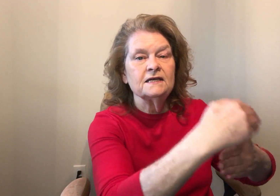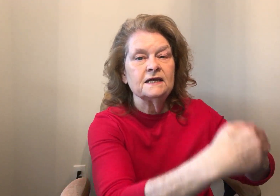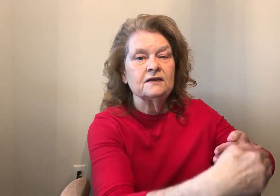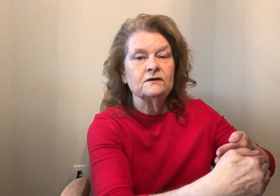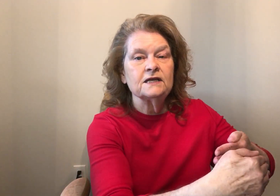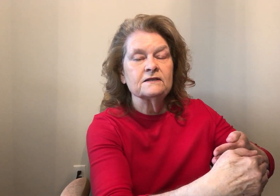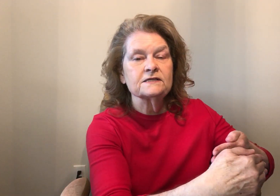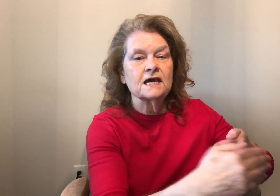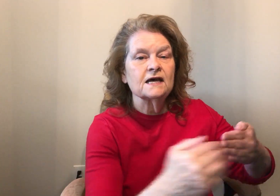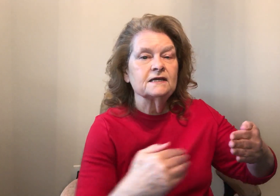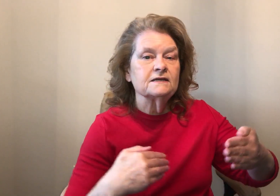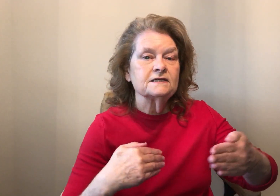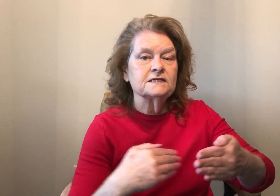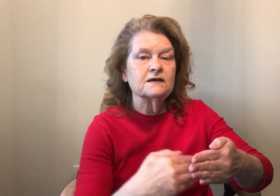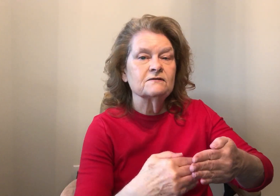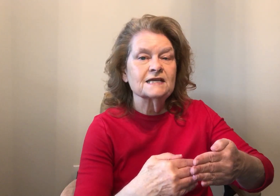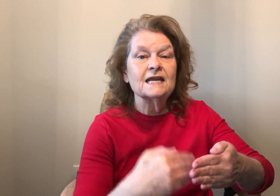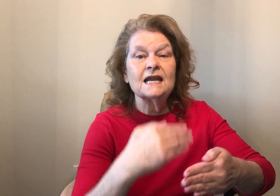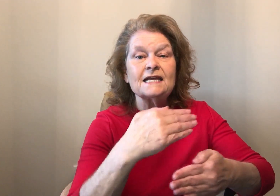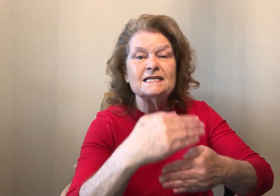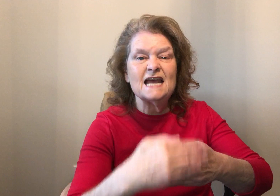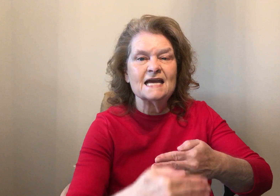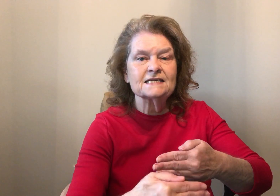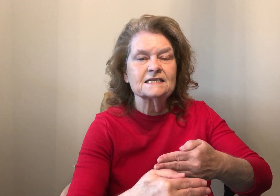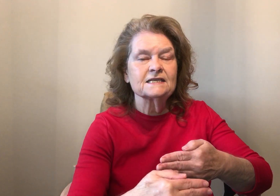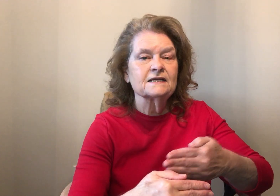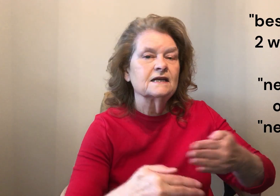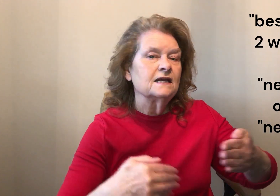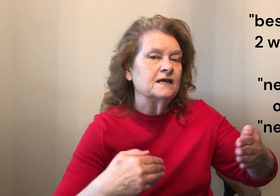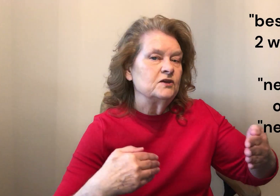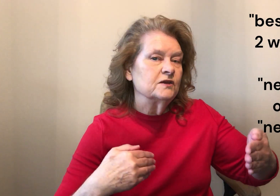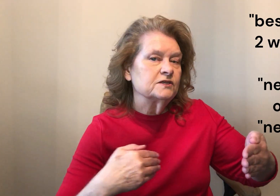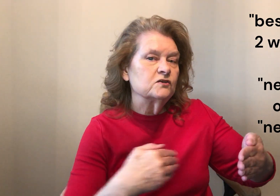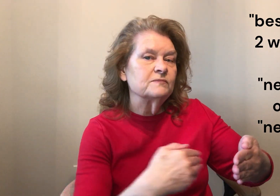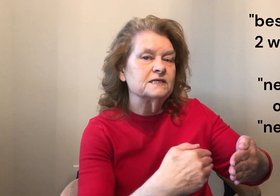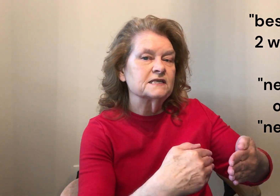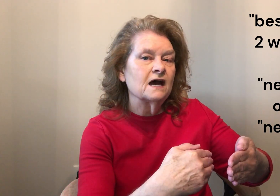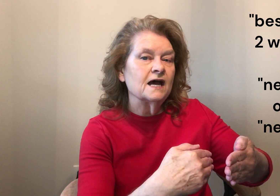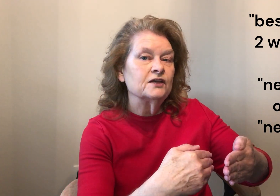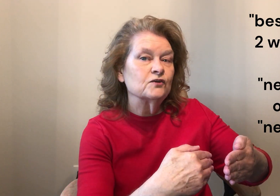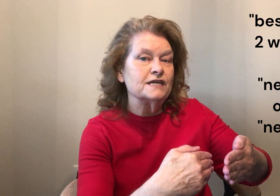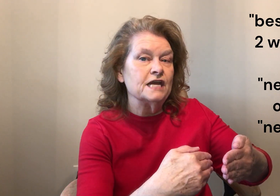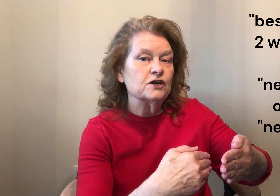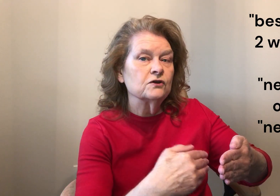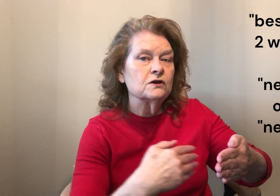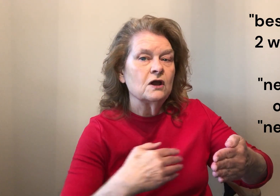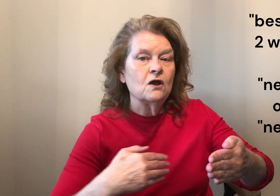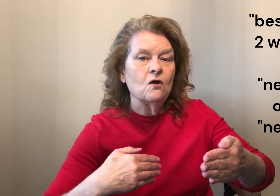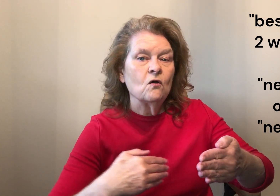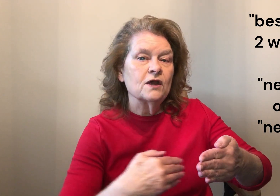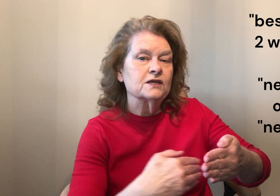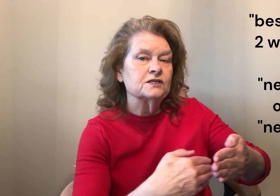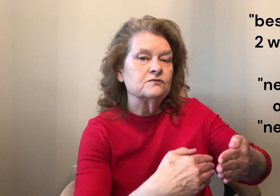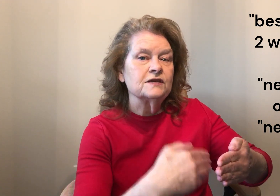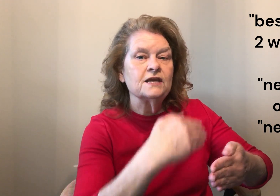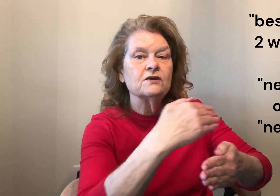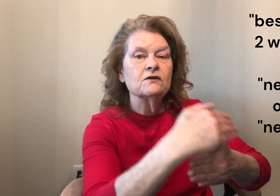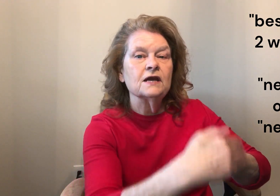and on the other side. So it's kind of like next. You could do beside or near, or you could do near